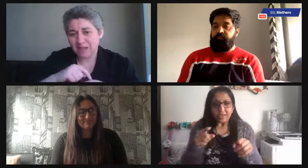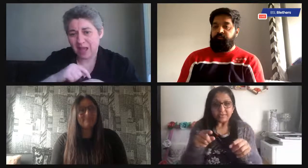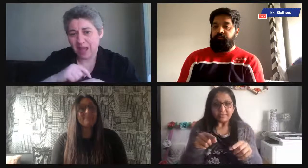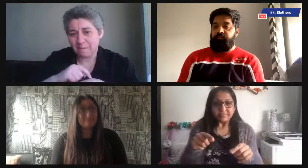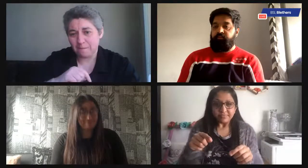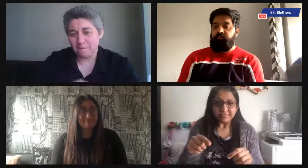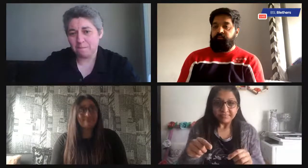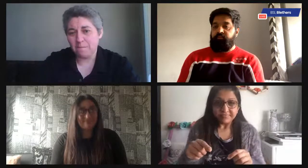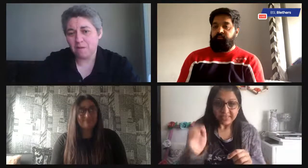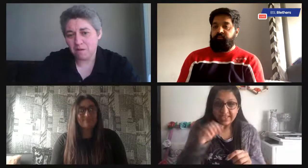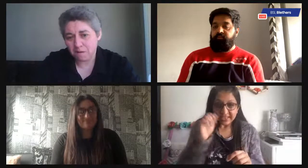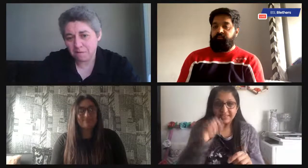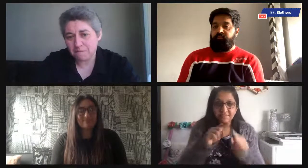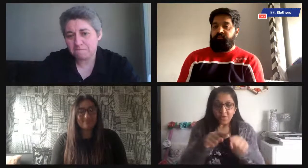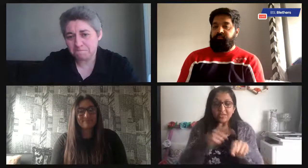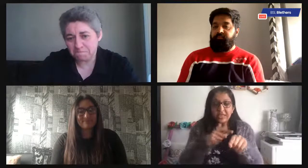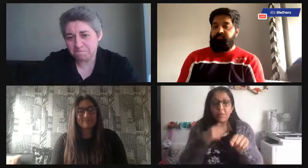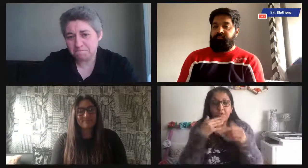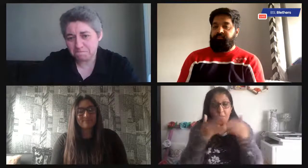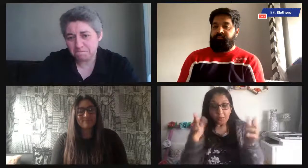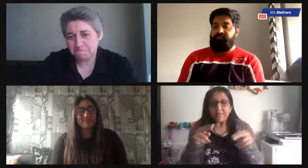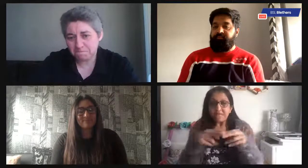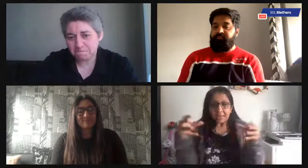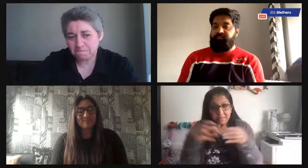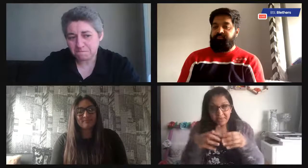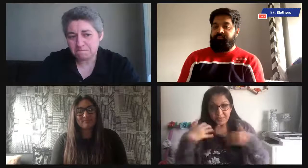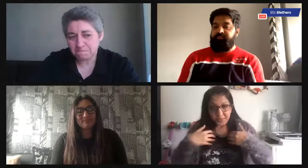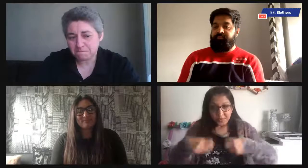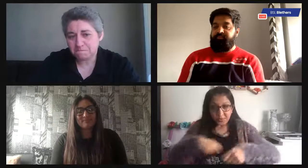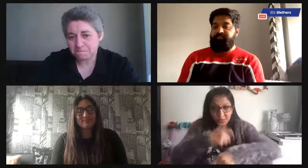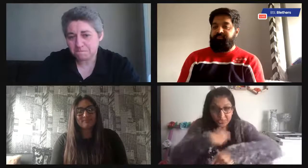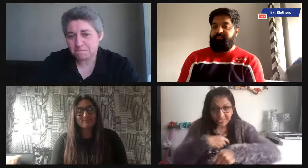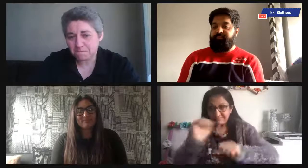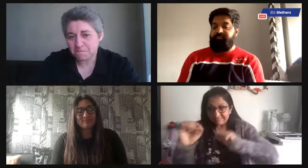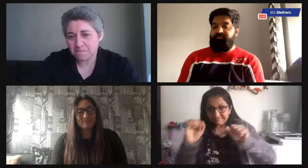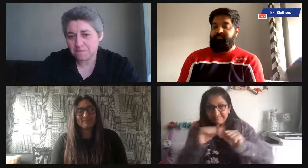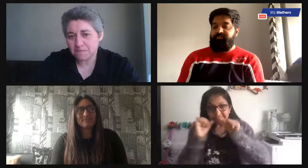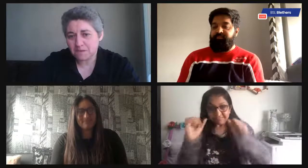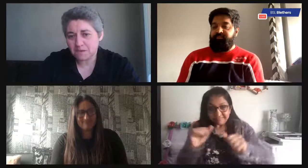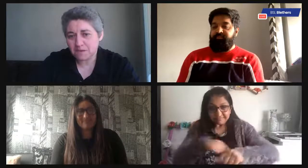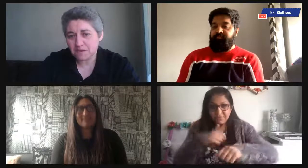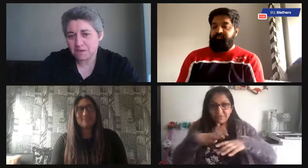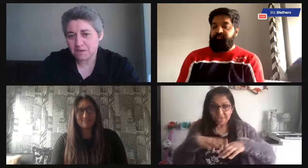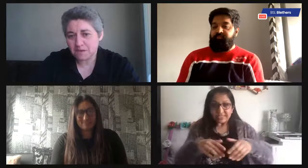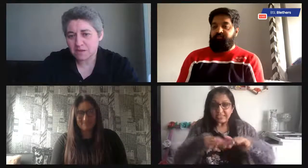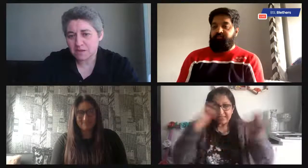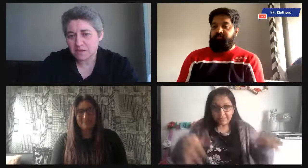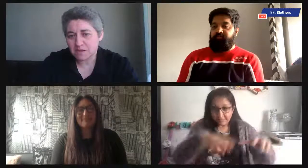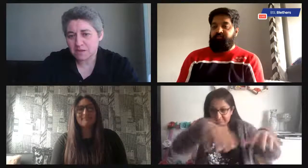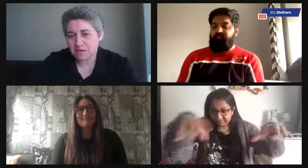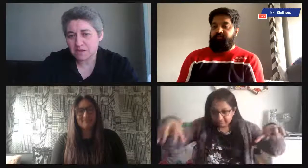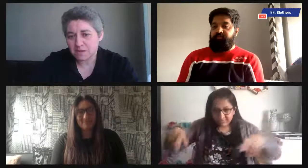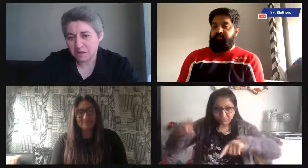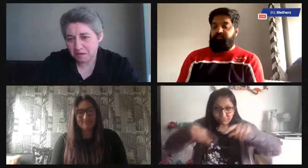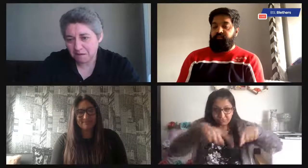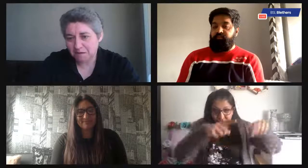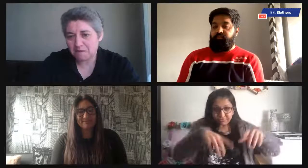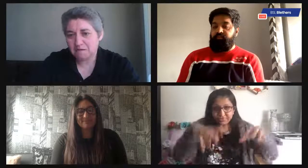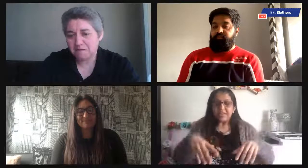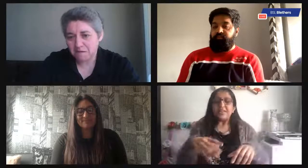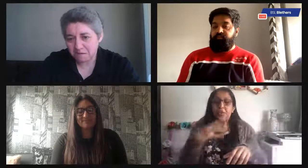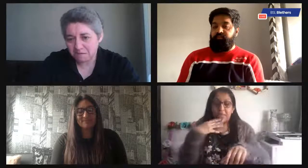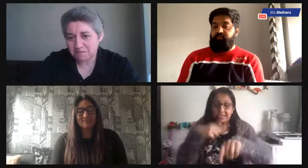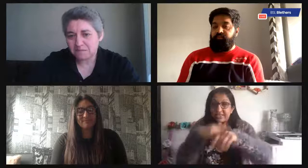for Ramadan, and then they would come at specific times. Family would get together, do the cooking, prepare